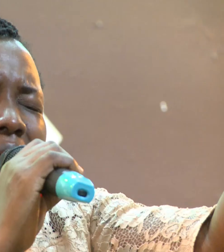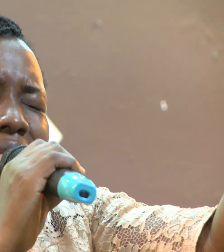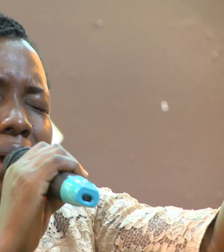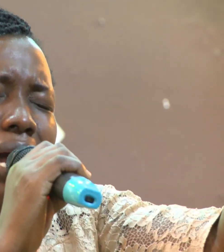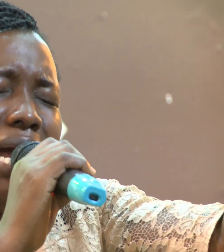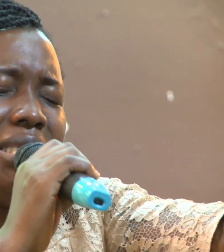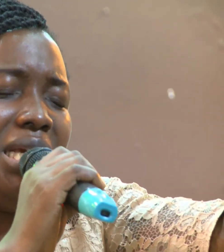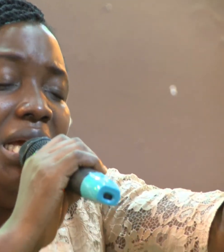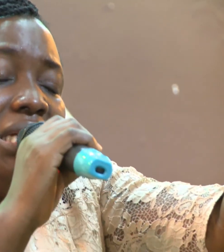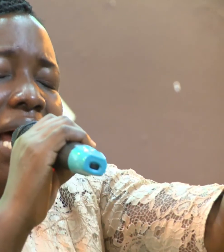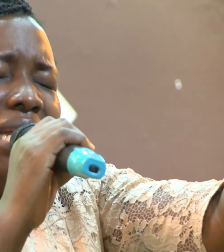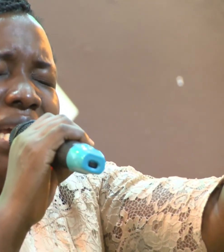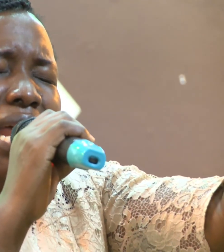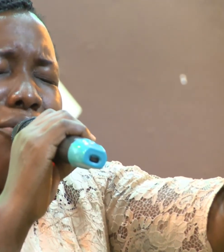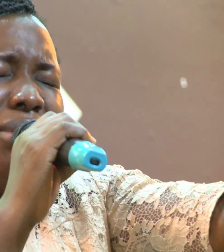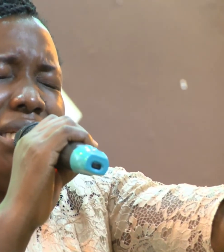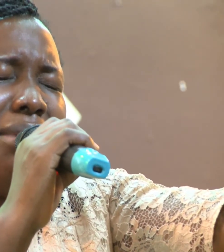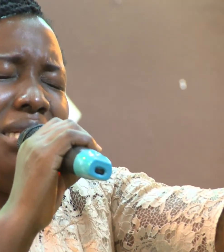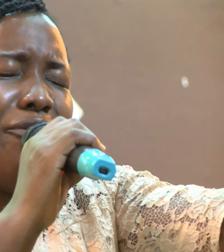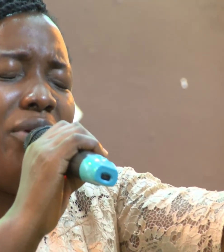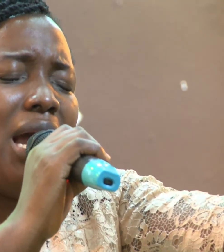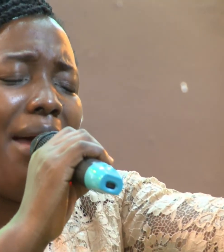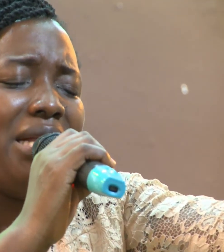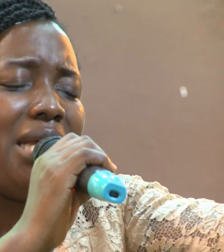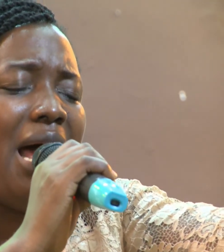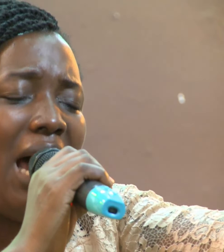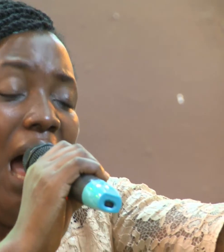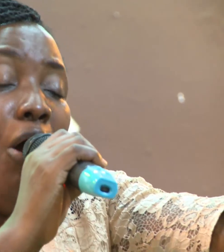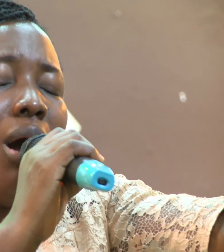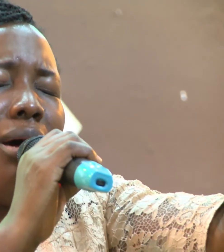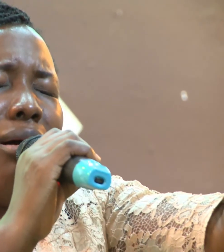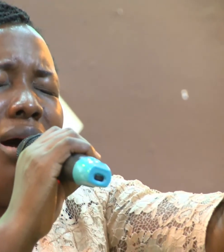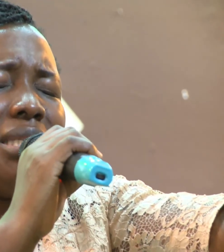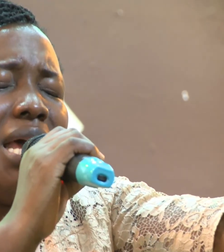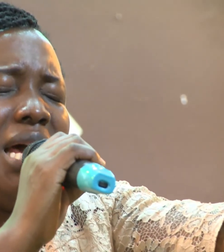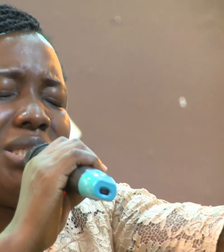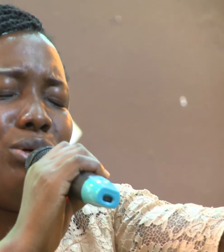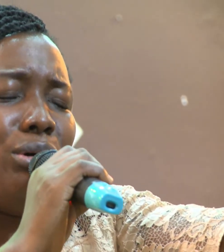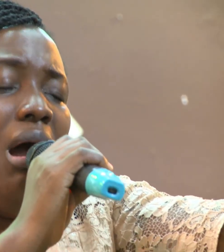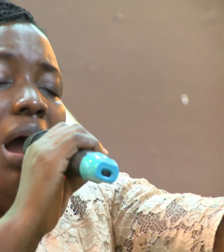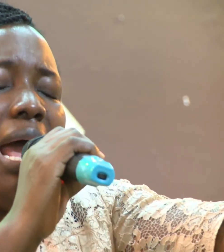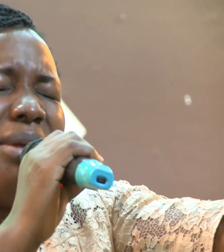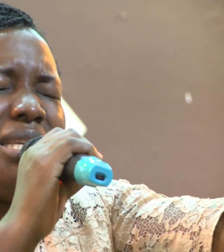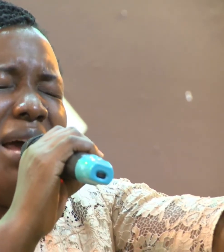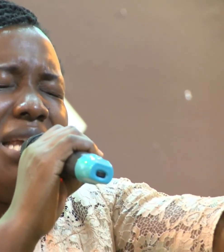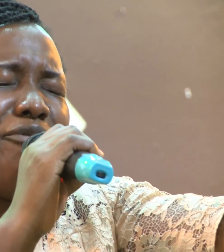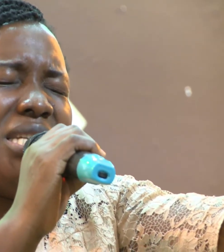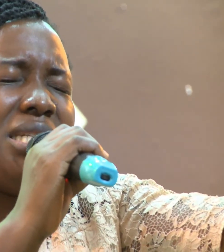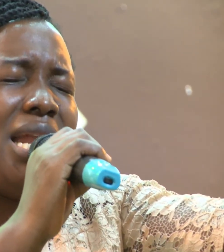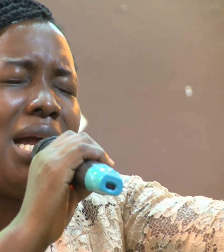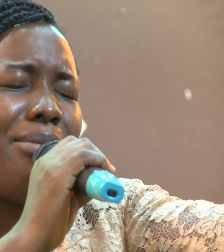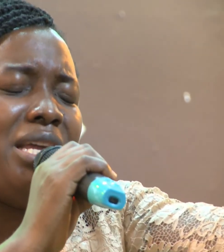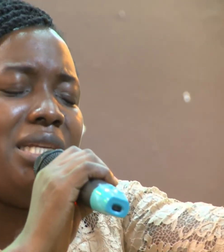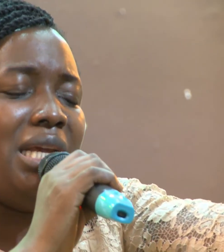ku mitima gy'abakazi tandikira ku mitima gyaffe ng'abakyala olongose yesu emitima